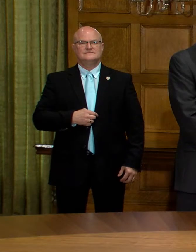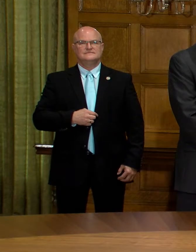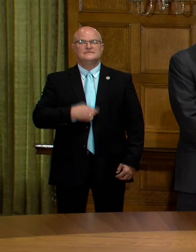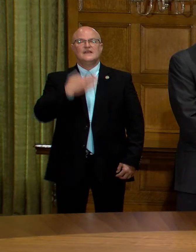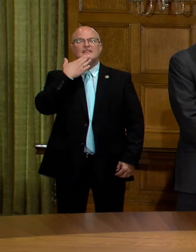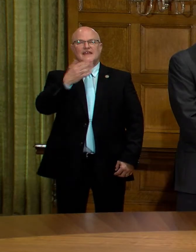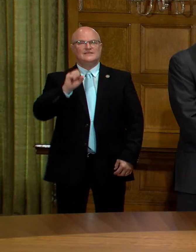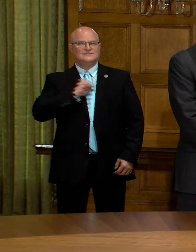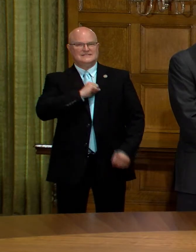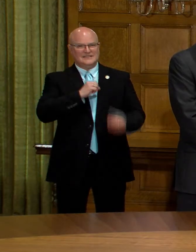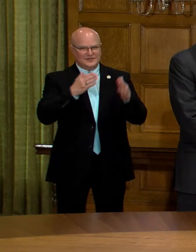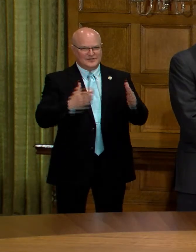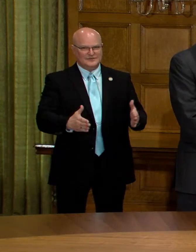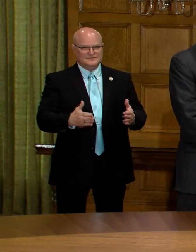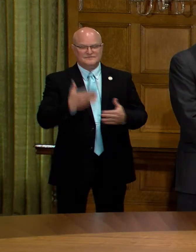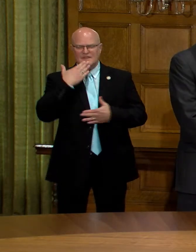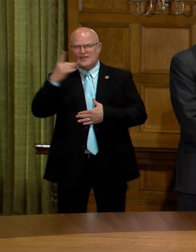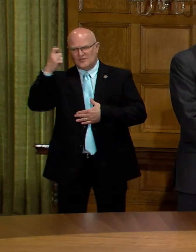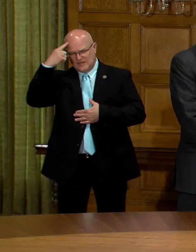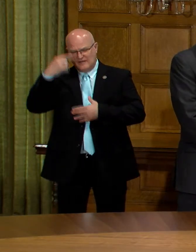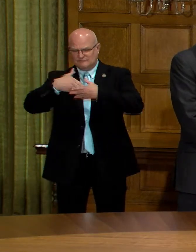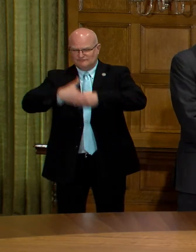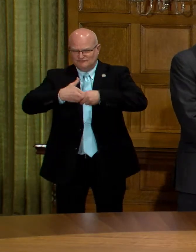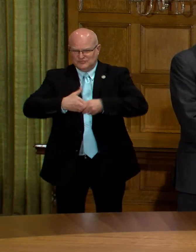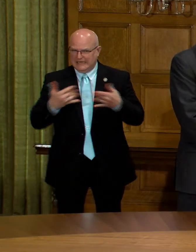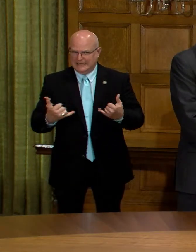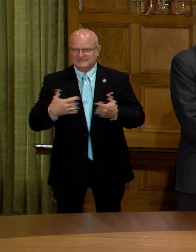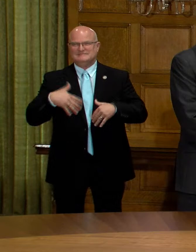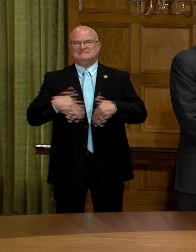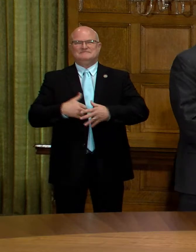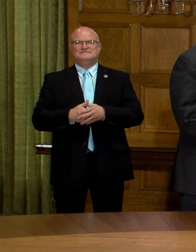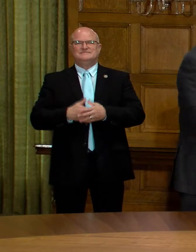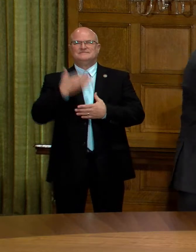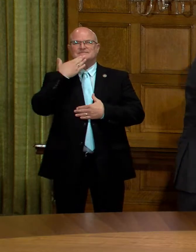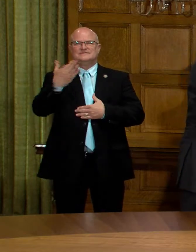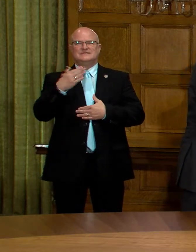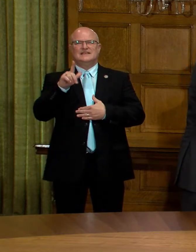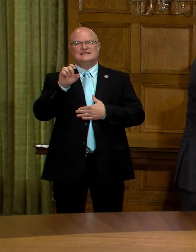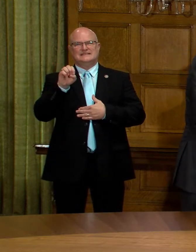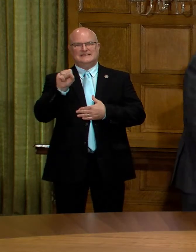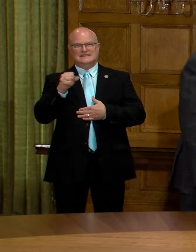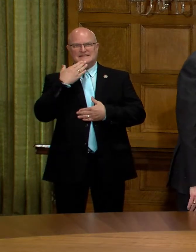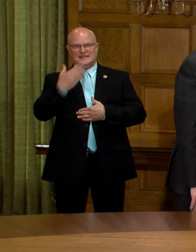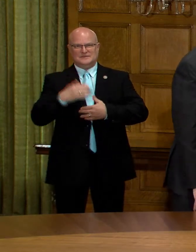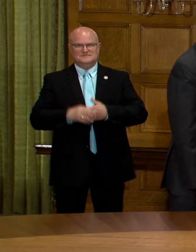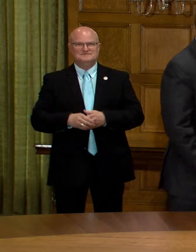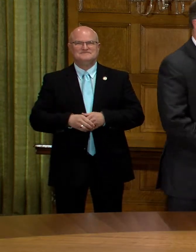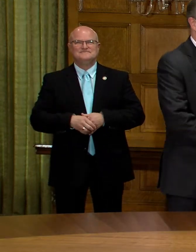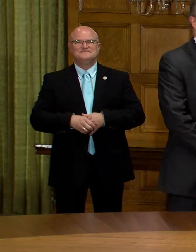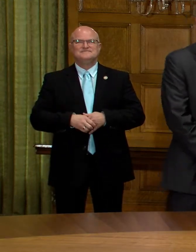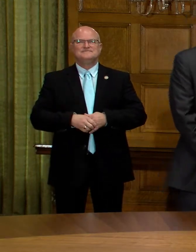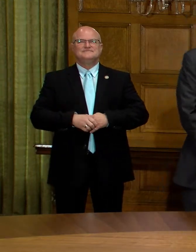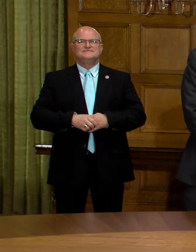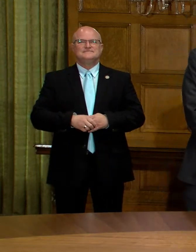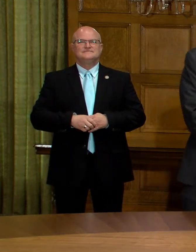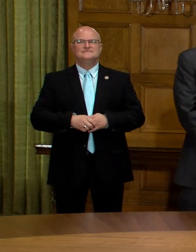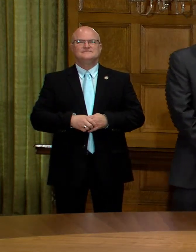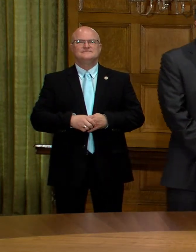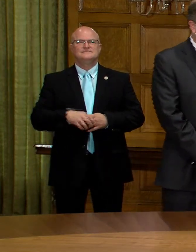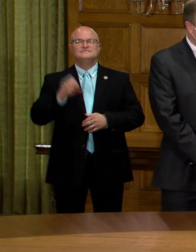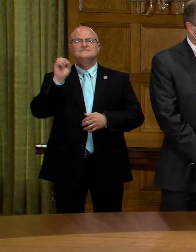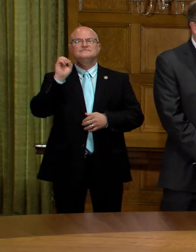Thank you, Senator. Thank you, Governor. Can we shake now? Yeah. Thank you. Appreciate that. Thanks, Les. Thank you, Governor. All